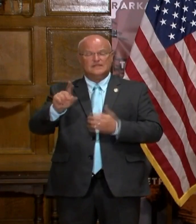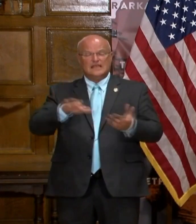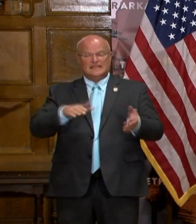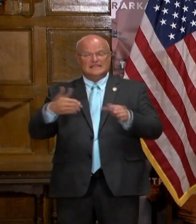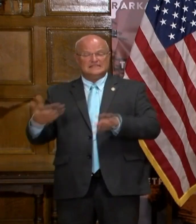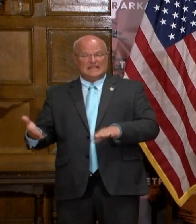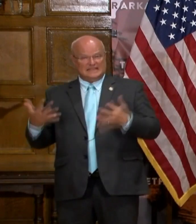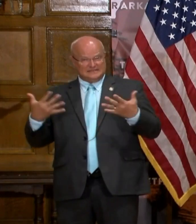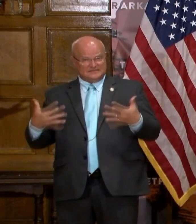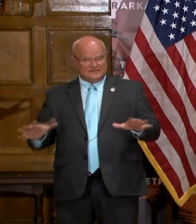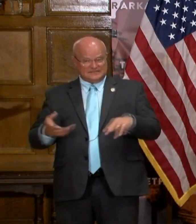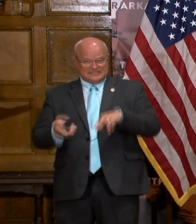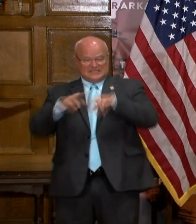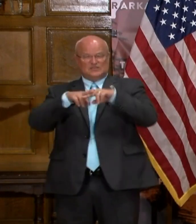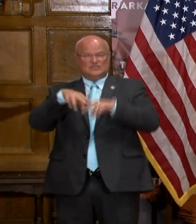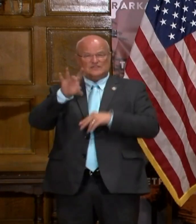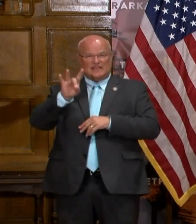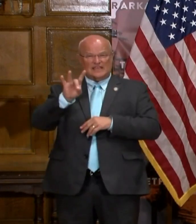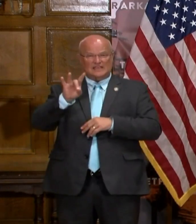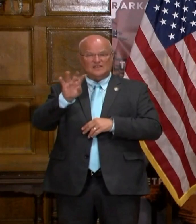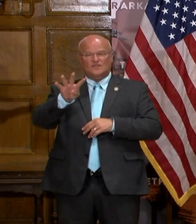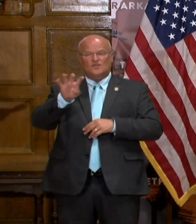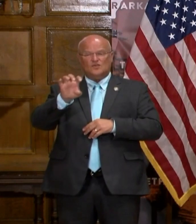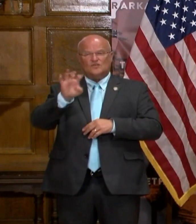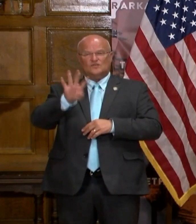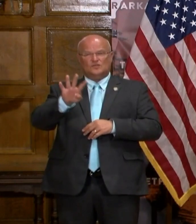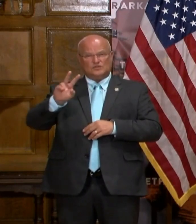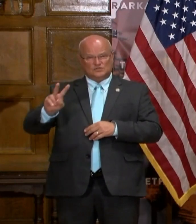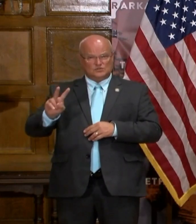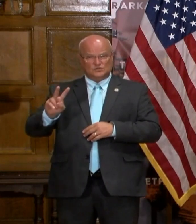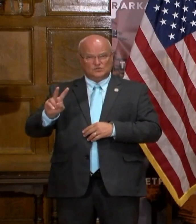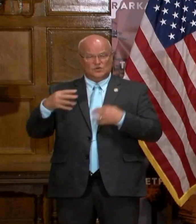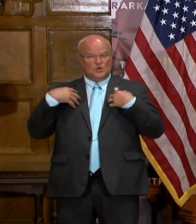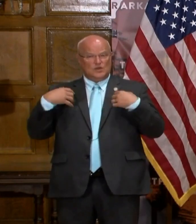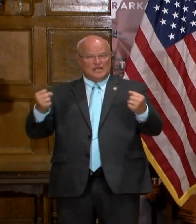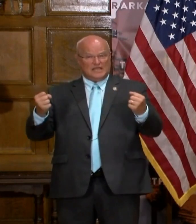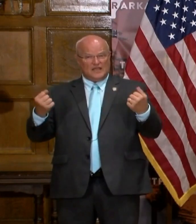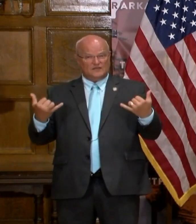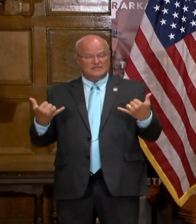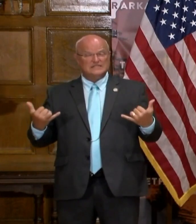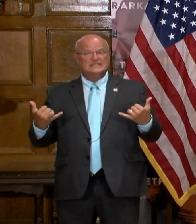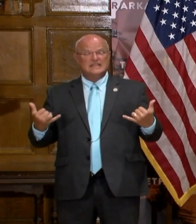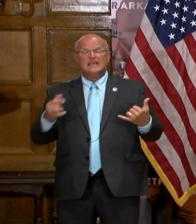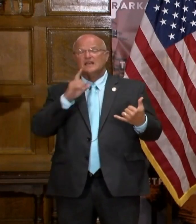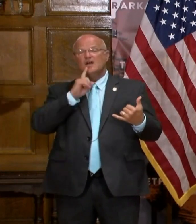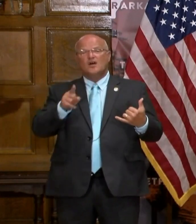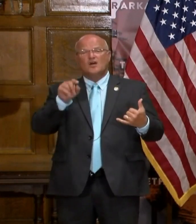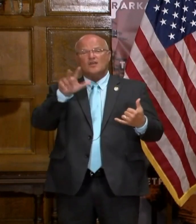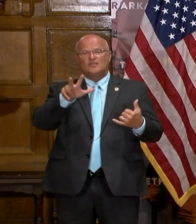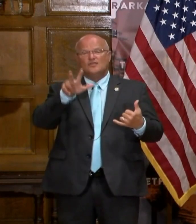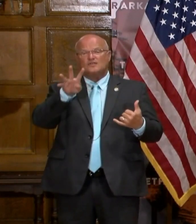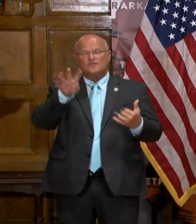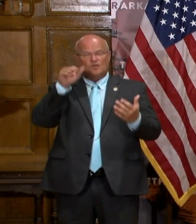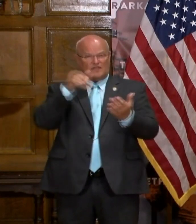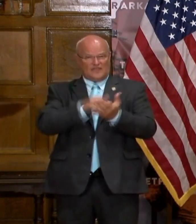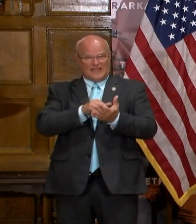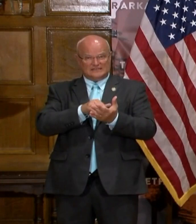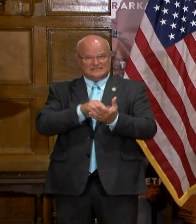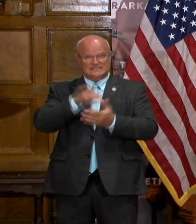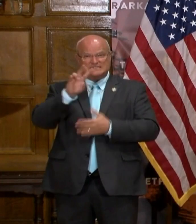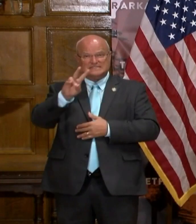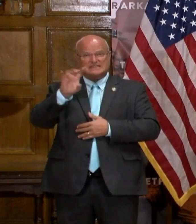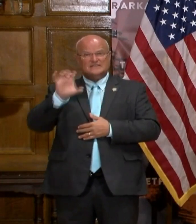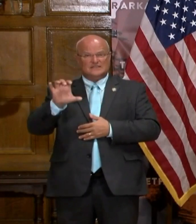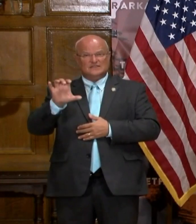been mentioned as an increase of 8 to 442. Our recovered patients to date are